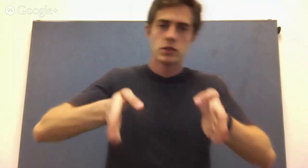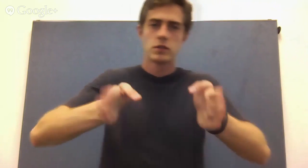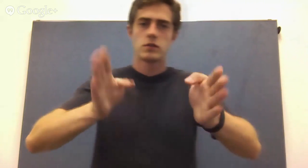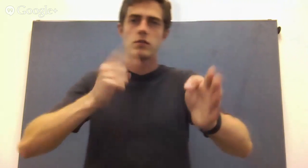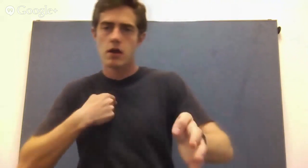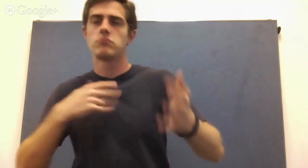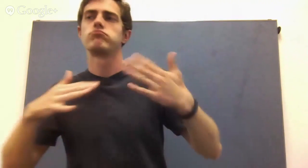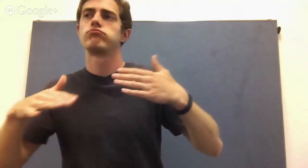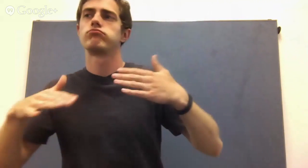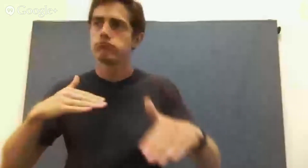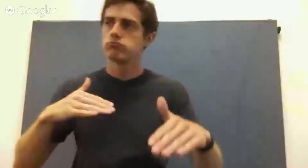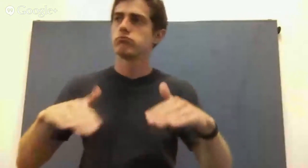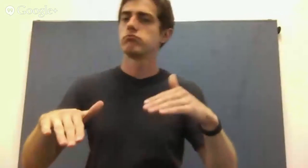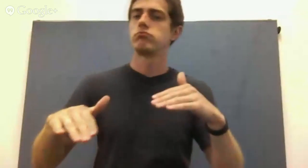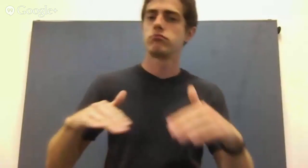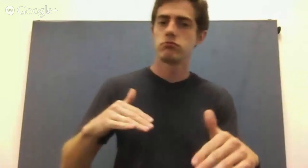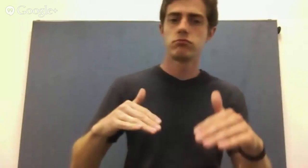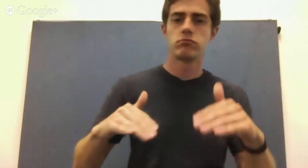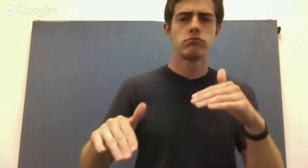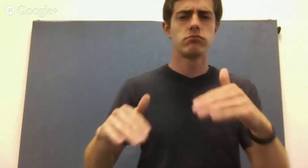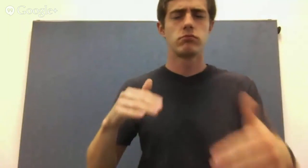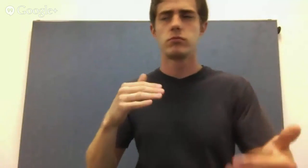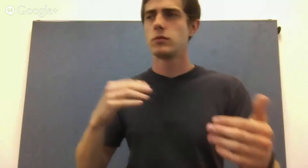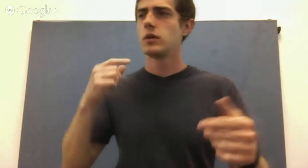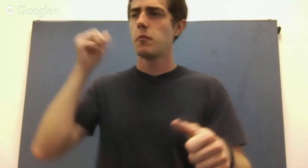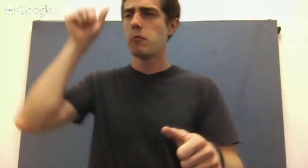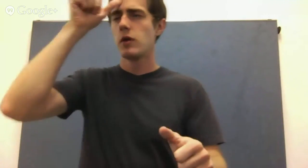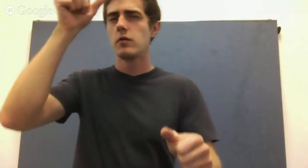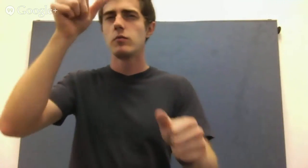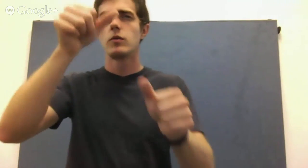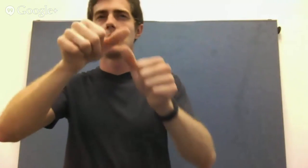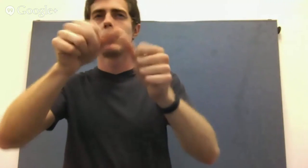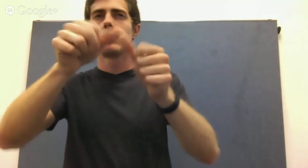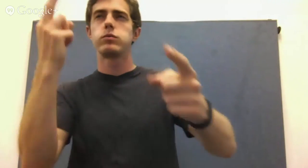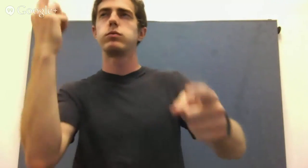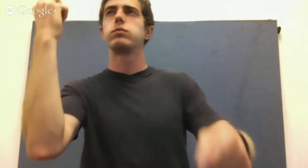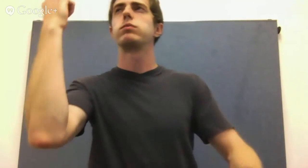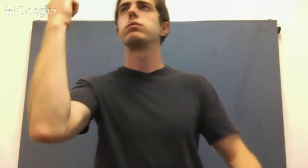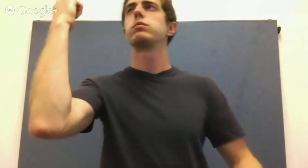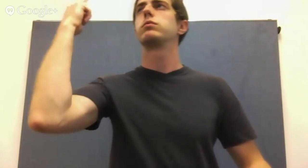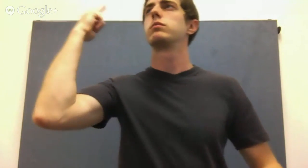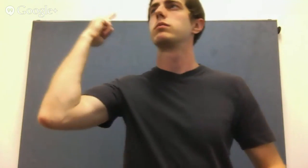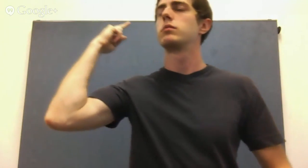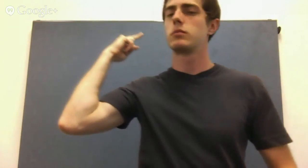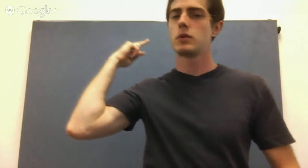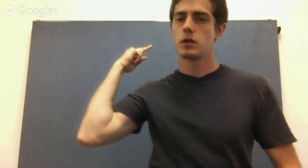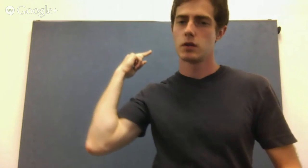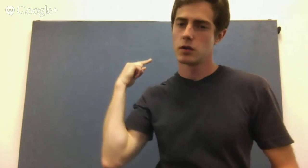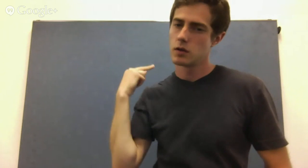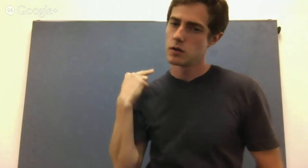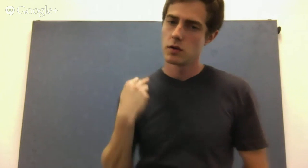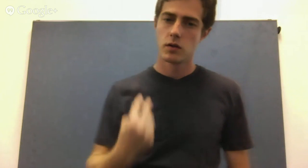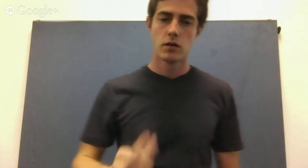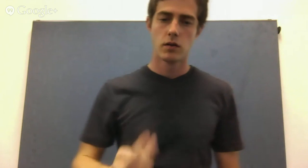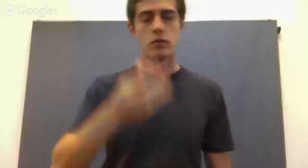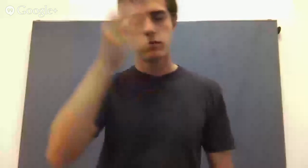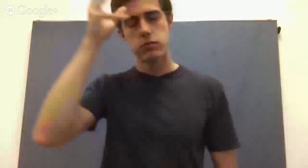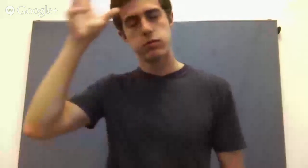Walking down the street, distant memories are buried in the